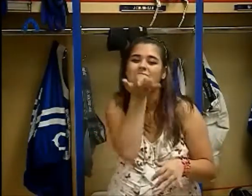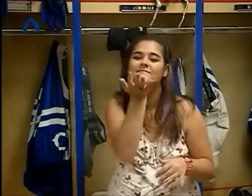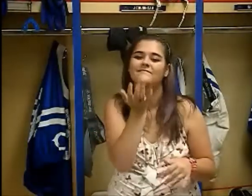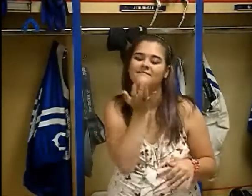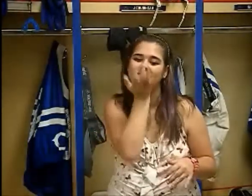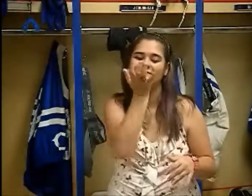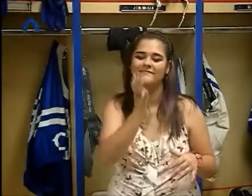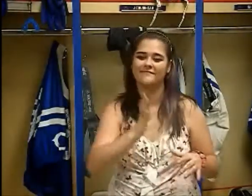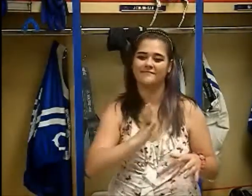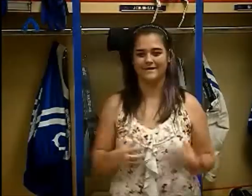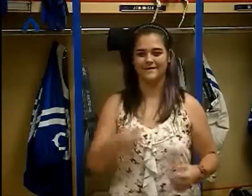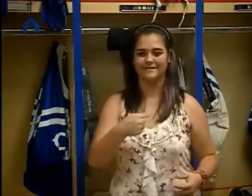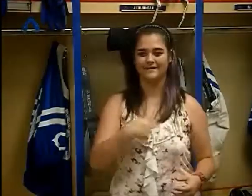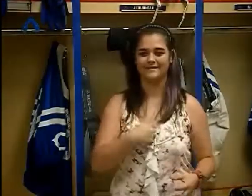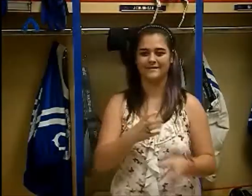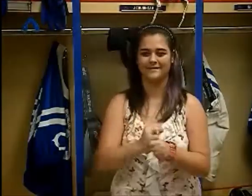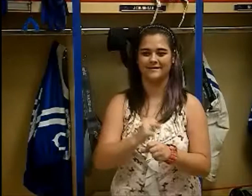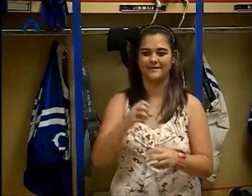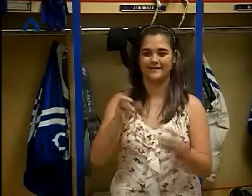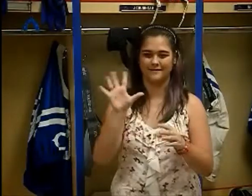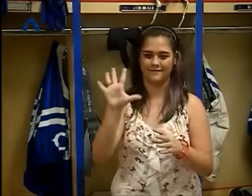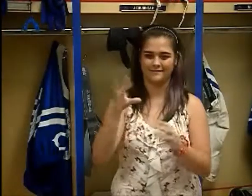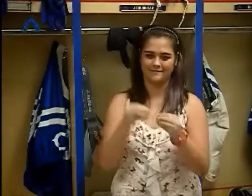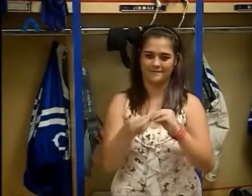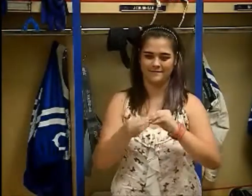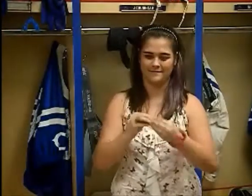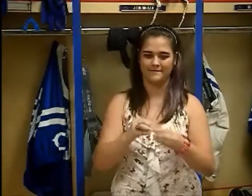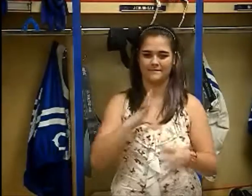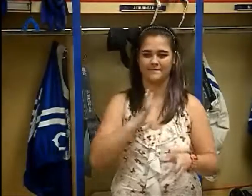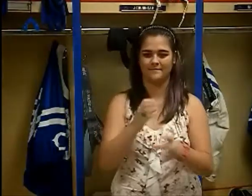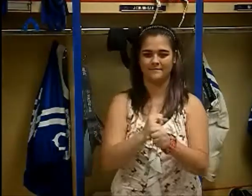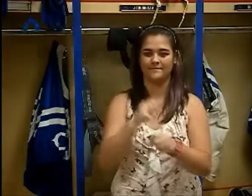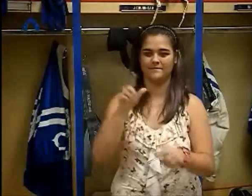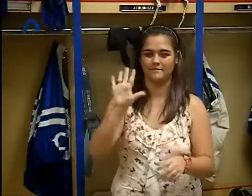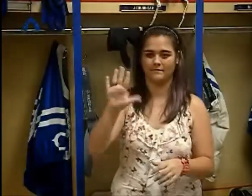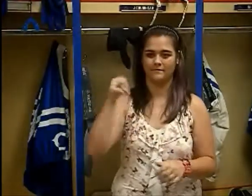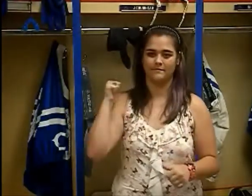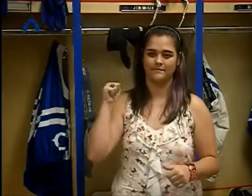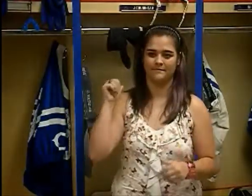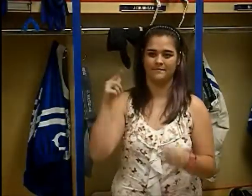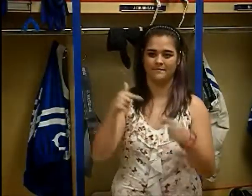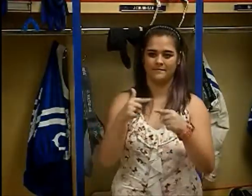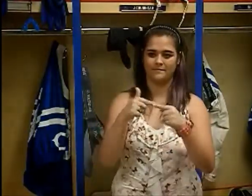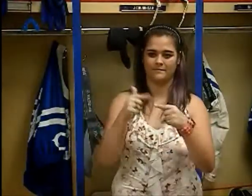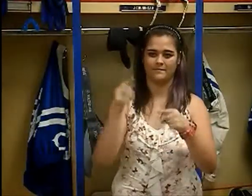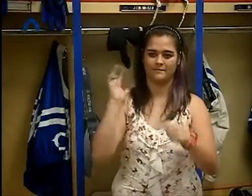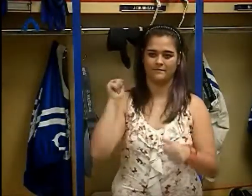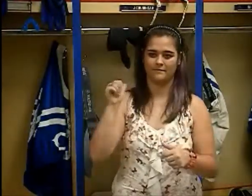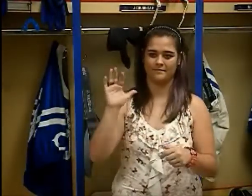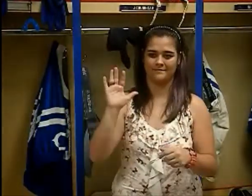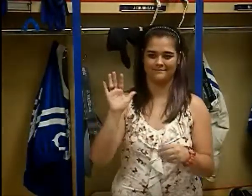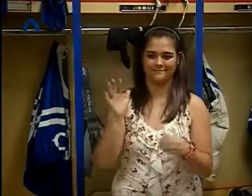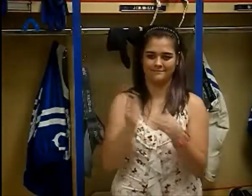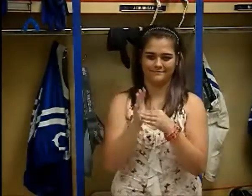mud and Dirt and grass It's I've got your number I've got your back When your back's against the wall